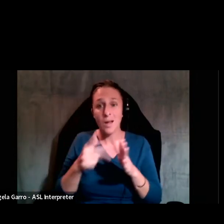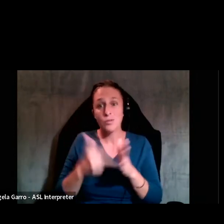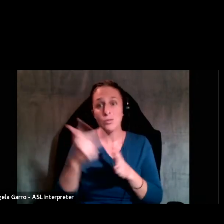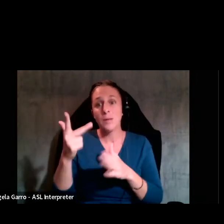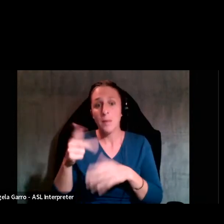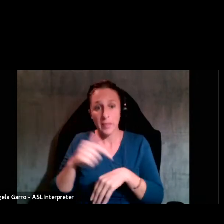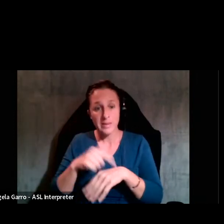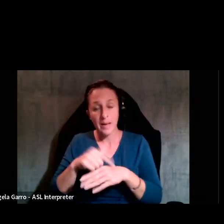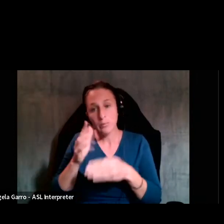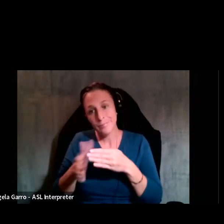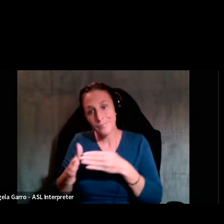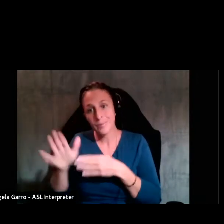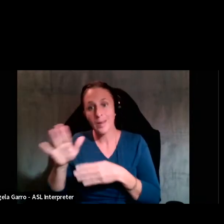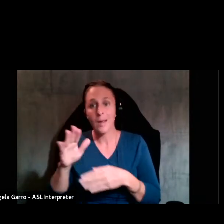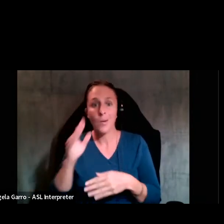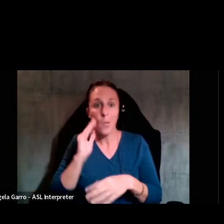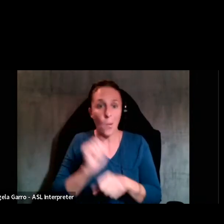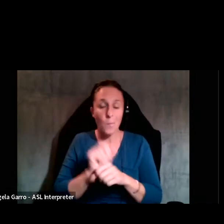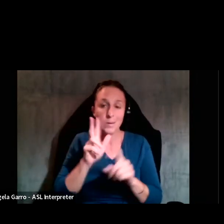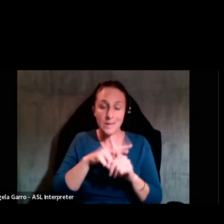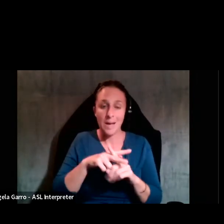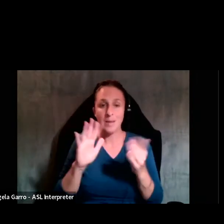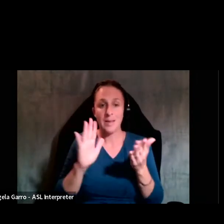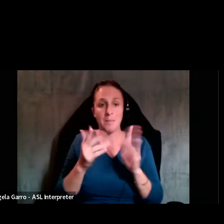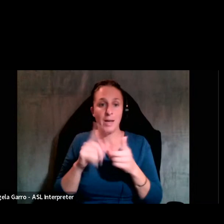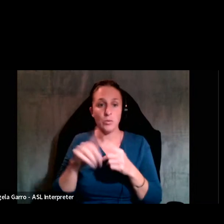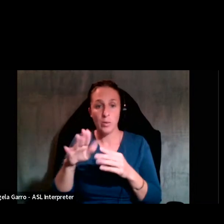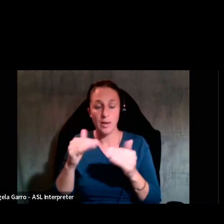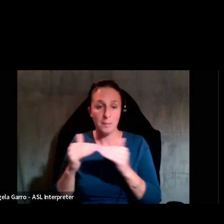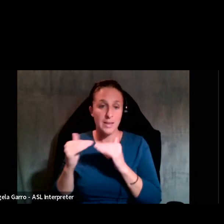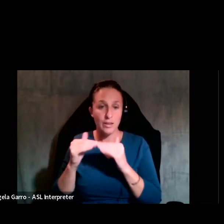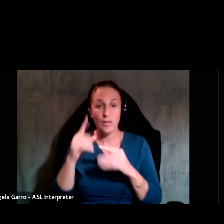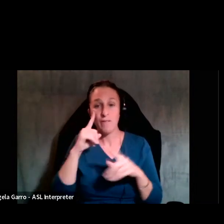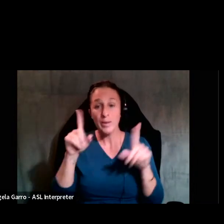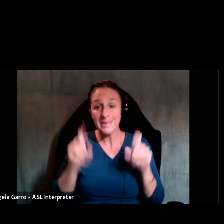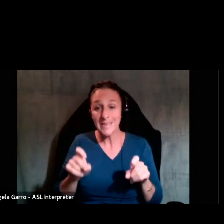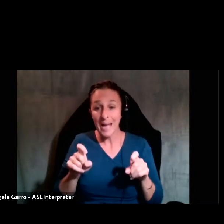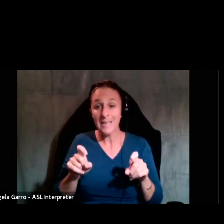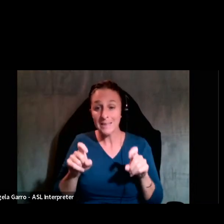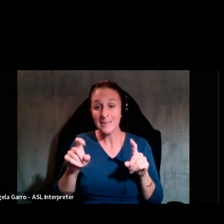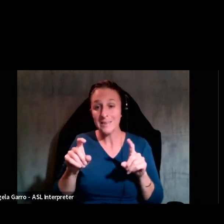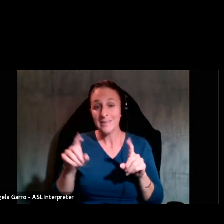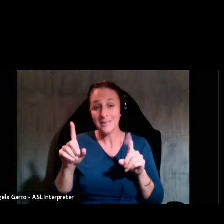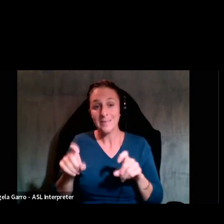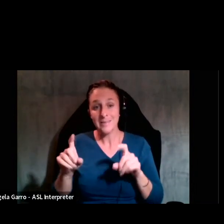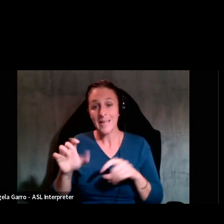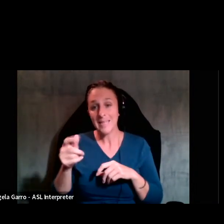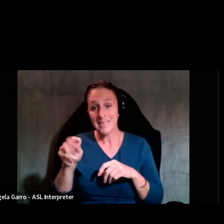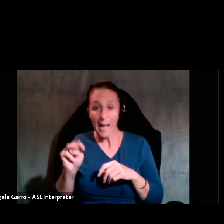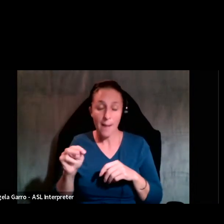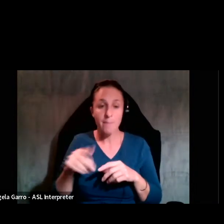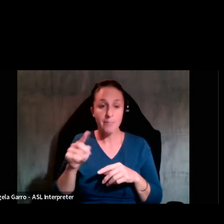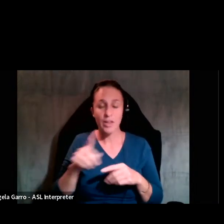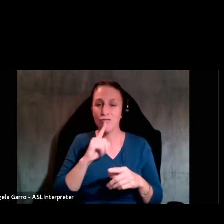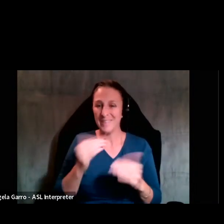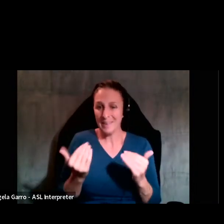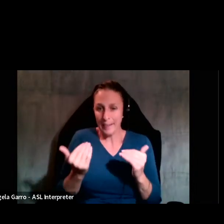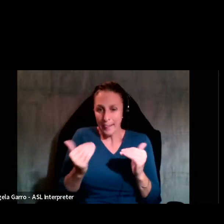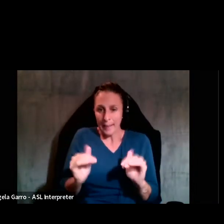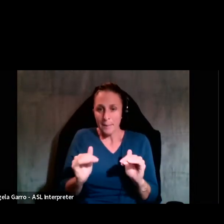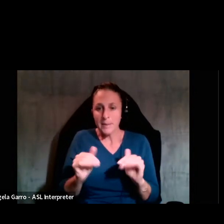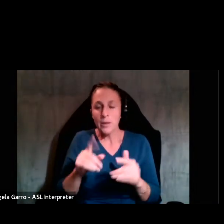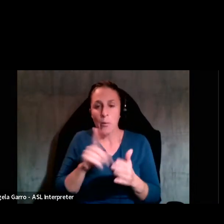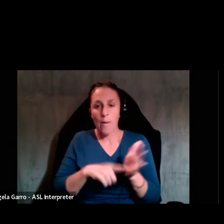homework assignments compared to their peers. But for tests and exams, these students are really limited to just what they have on